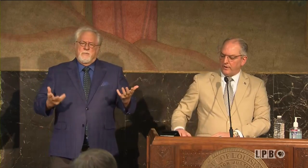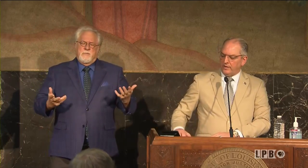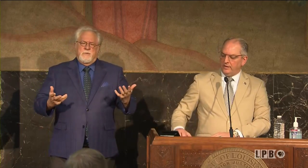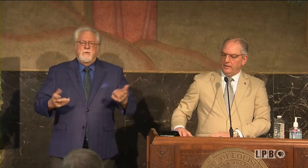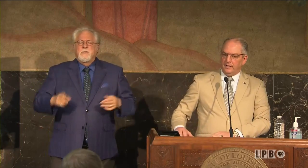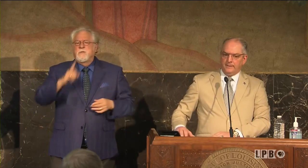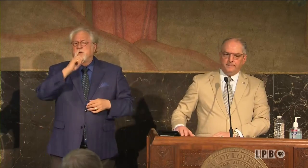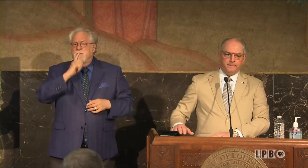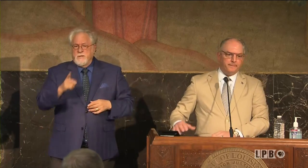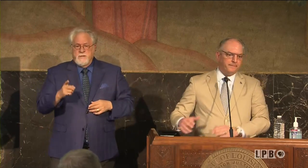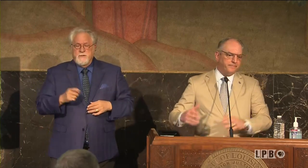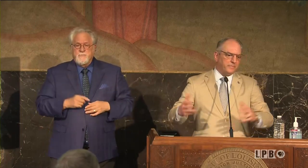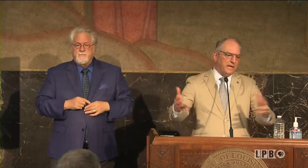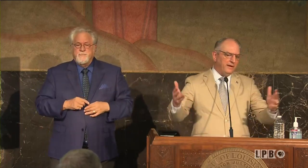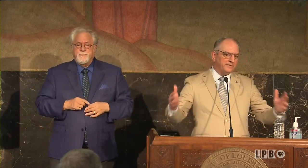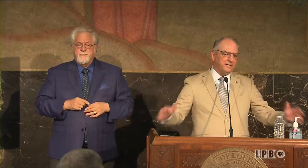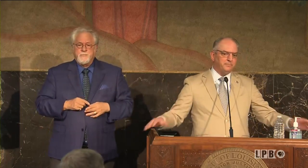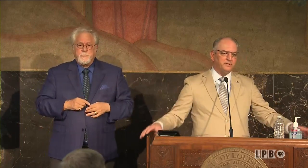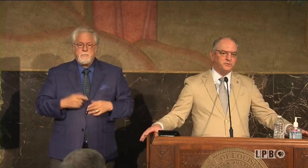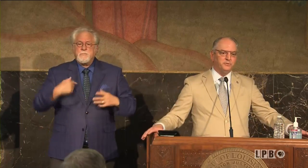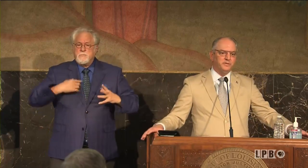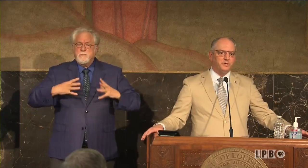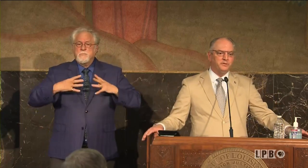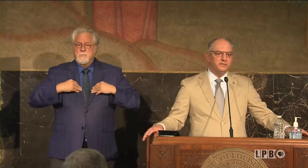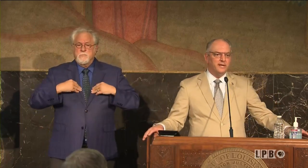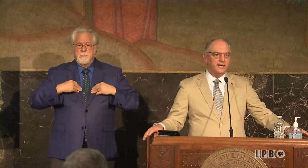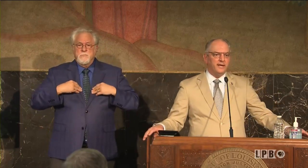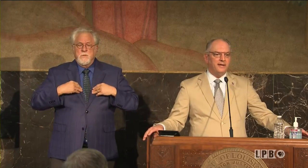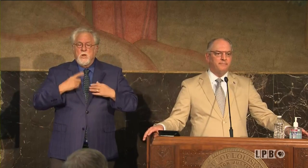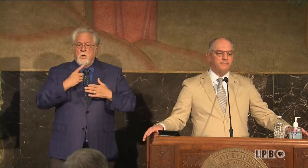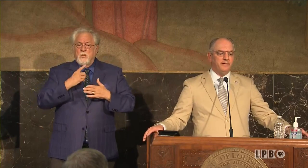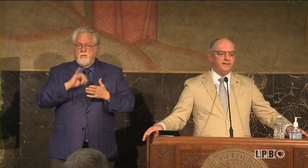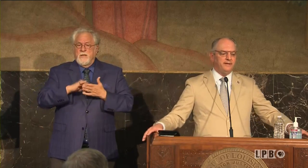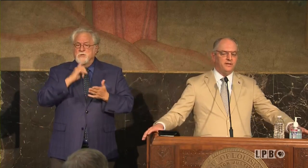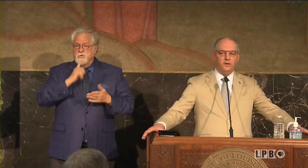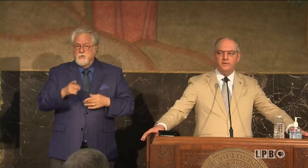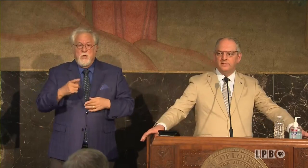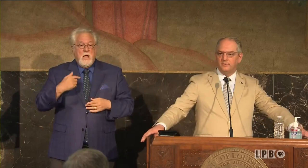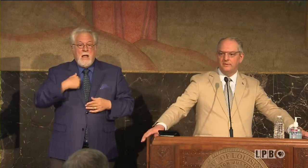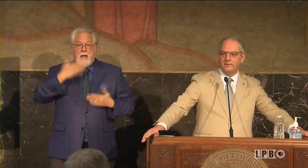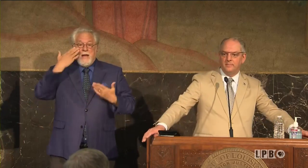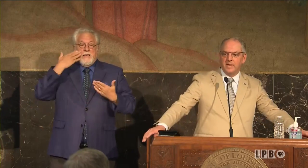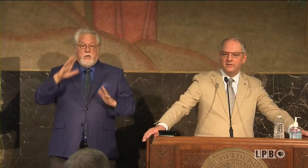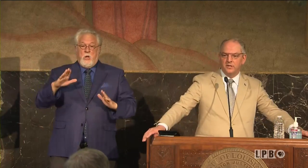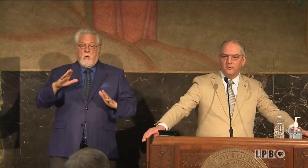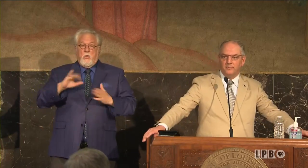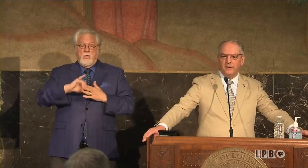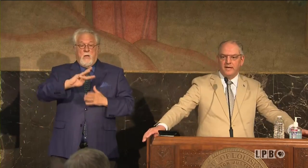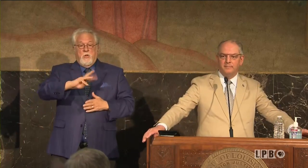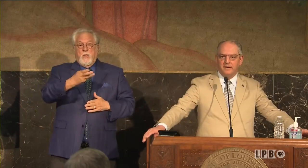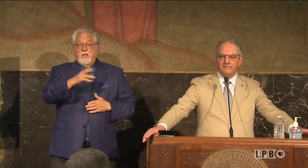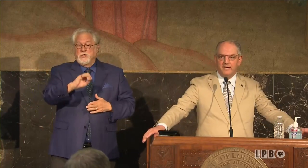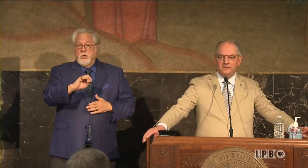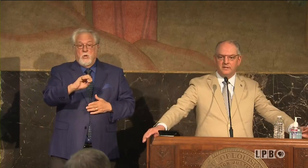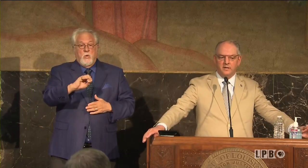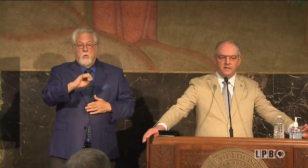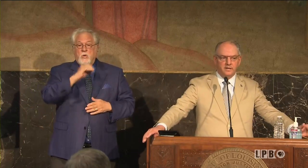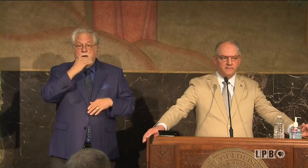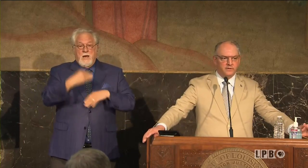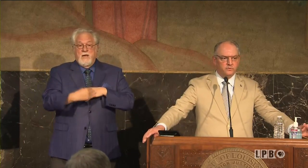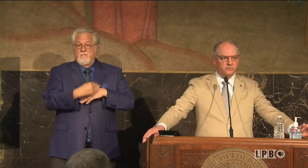quite frankly, I'll accept as true what you just said. I didn't know that the WHO may not be